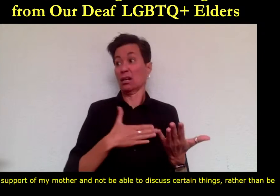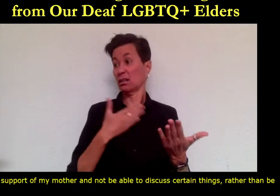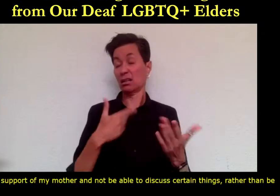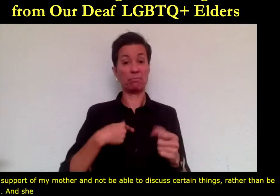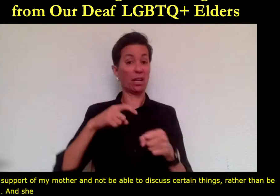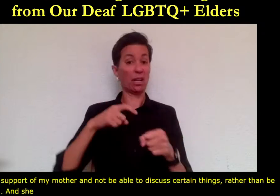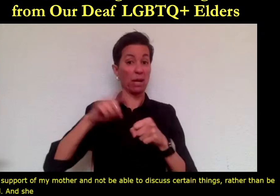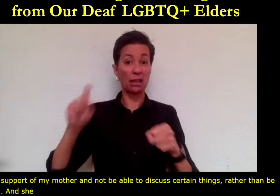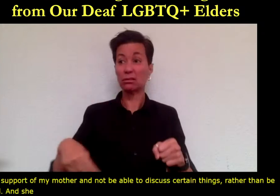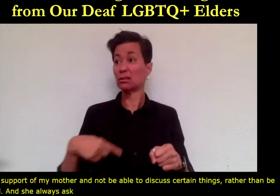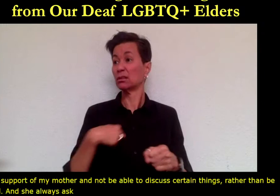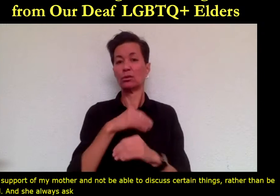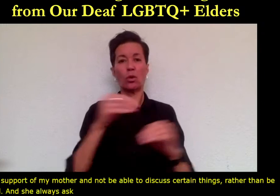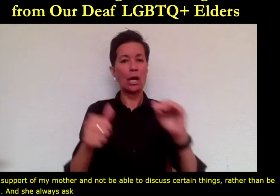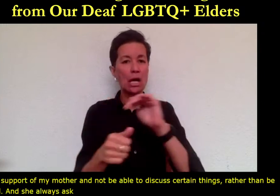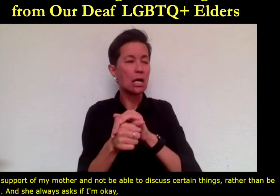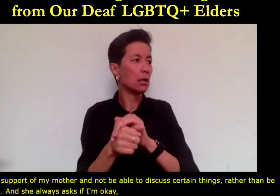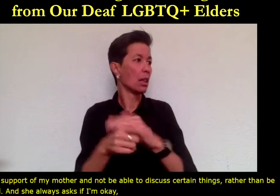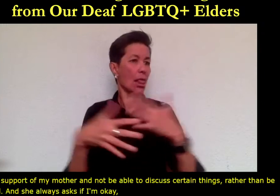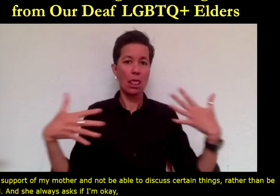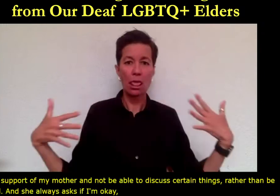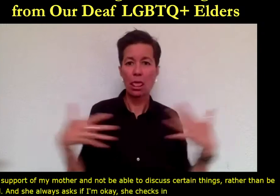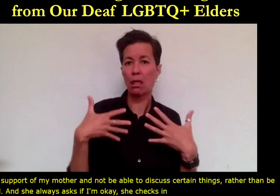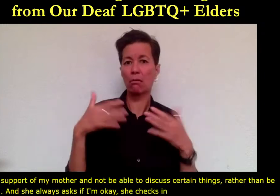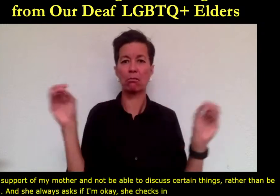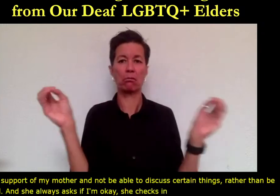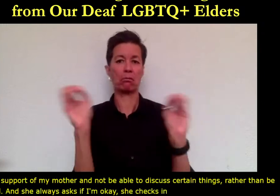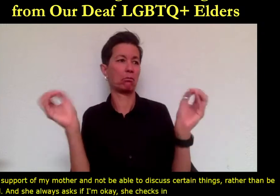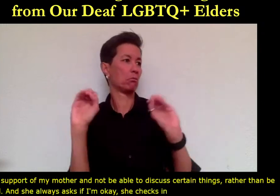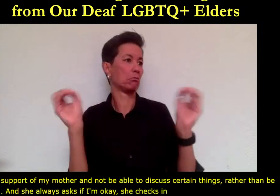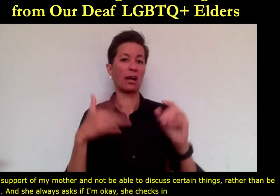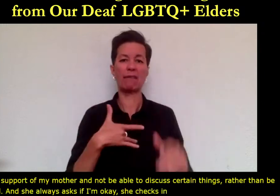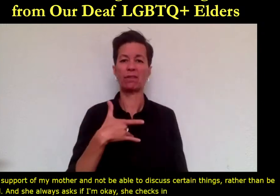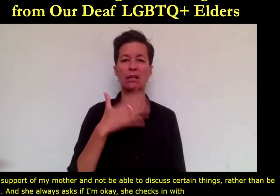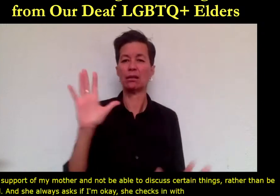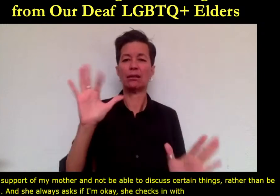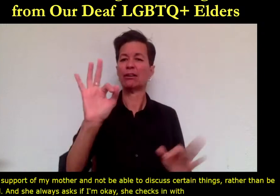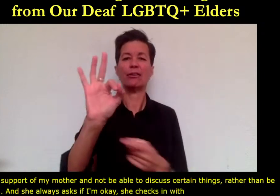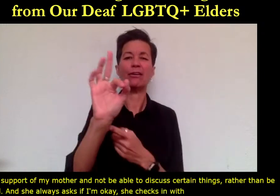and quite honestly i'm happy i came out i don't have to hide anything i'm not afraid